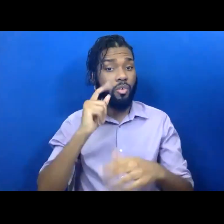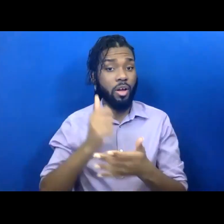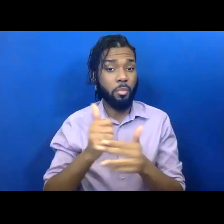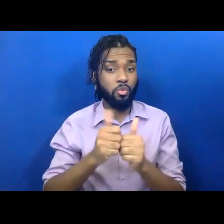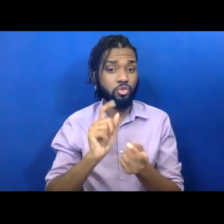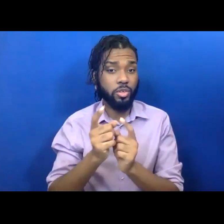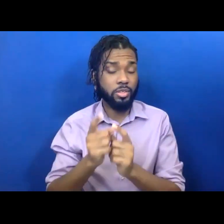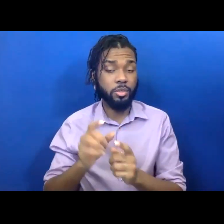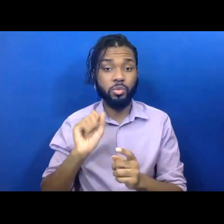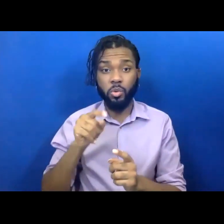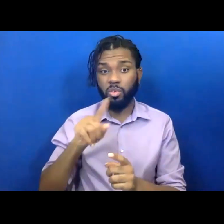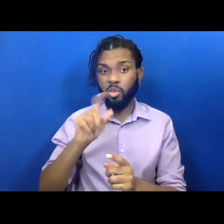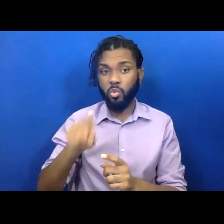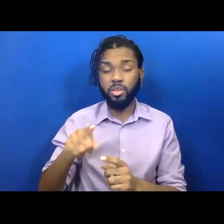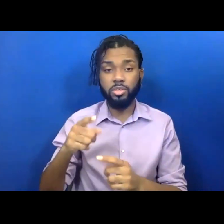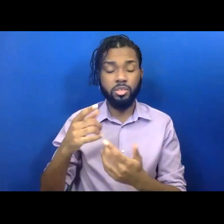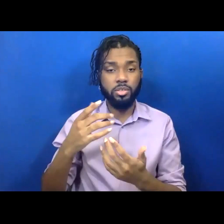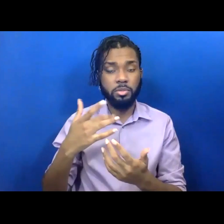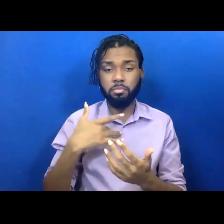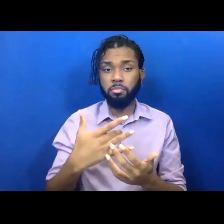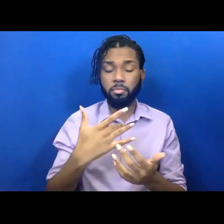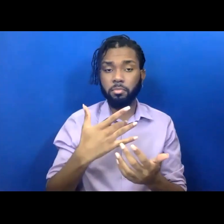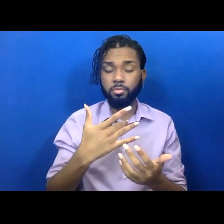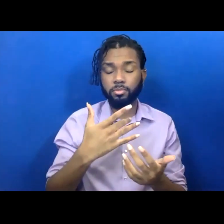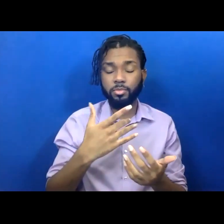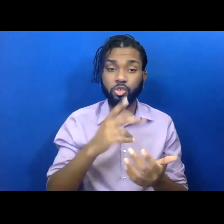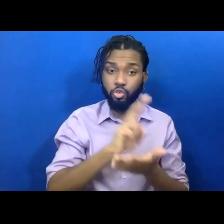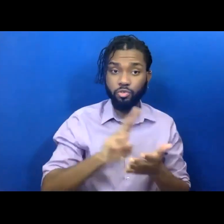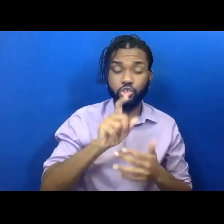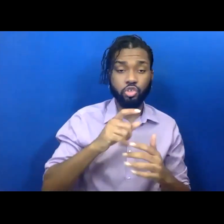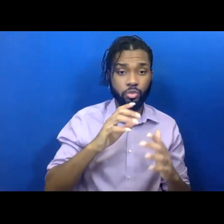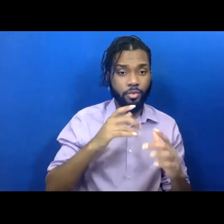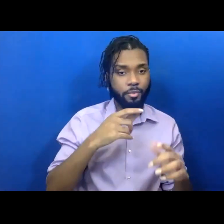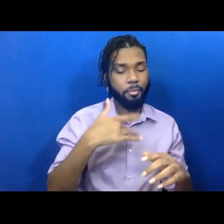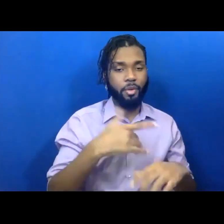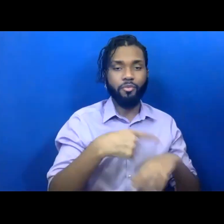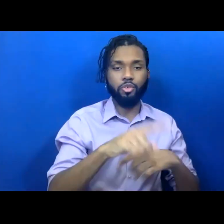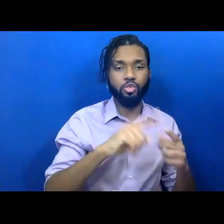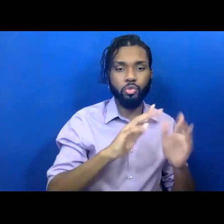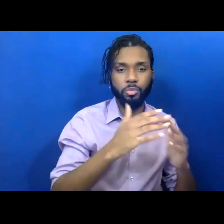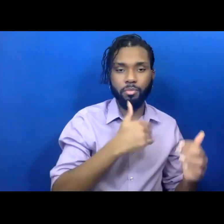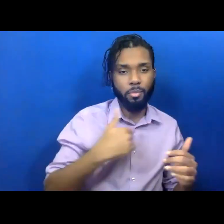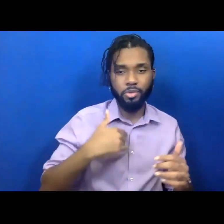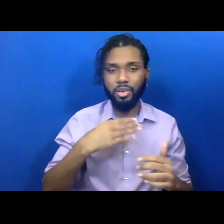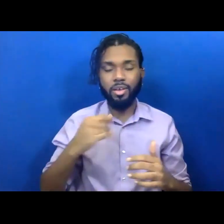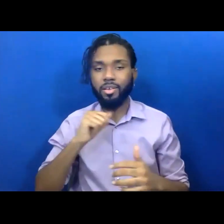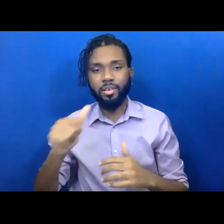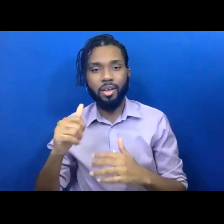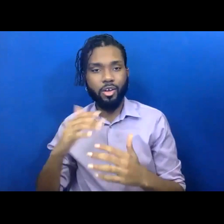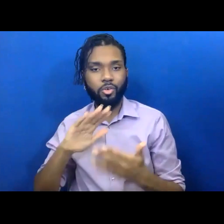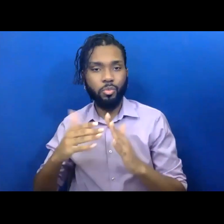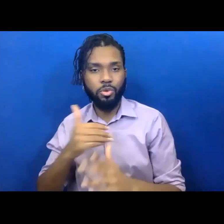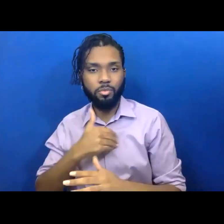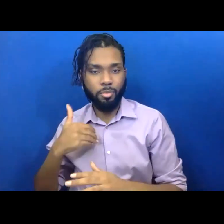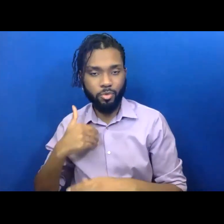so the question here is that the university referred to community members, to non-Indigenous speakers of the Indigenous language to do the work. And so